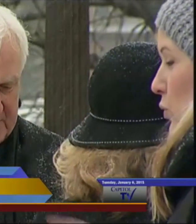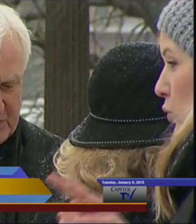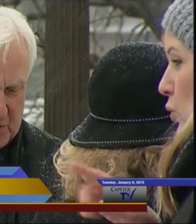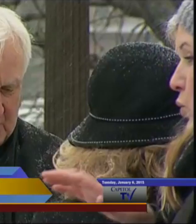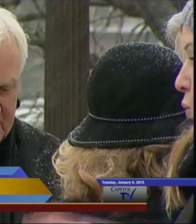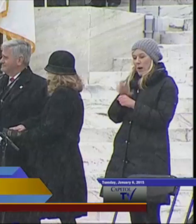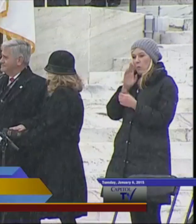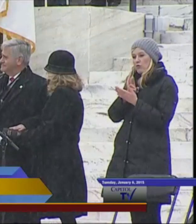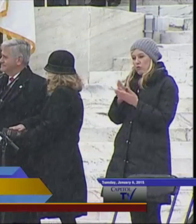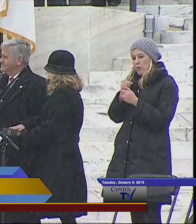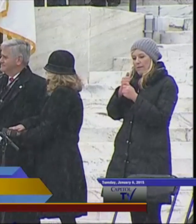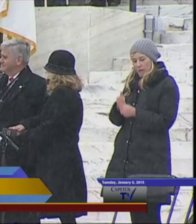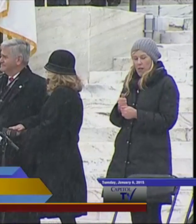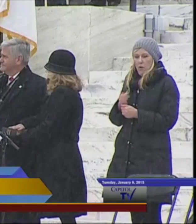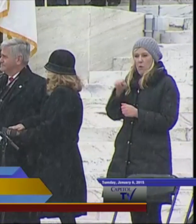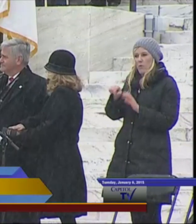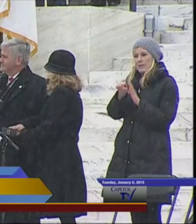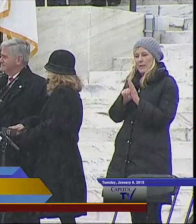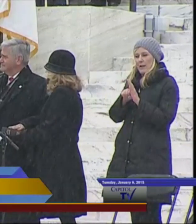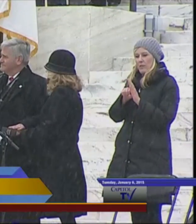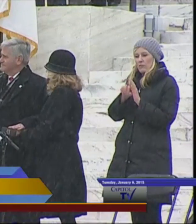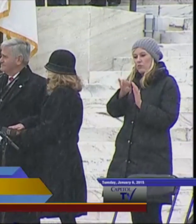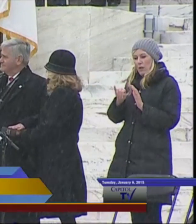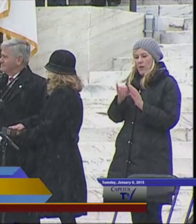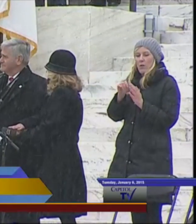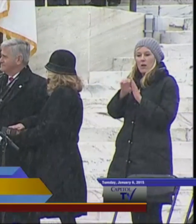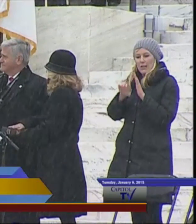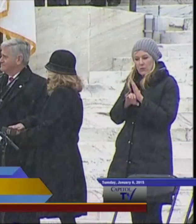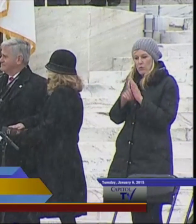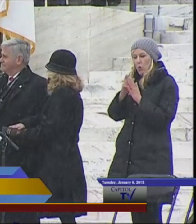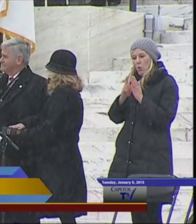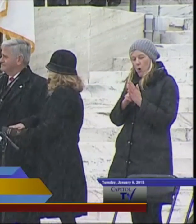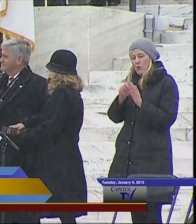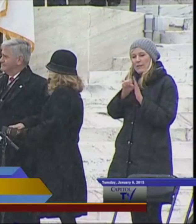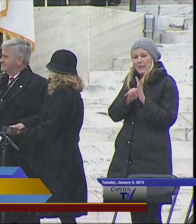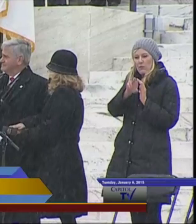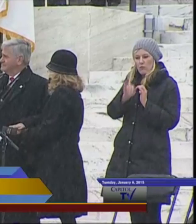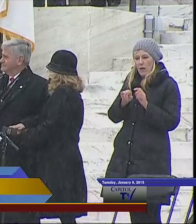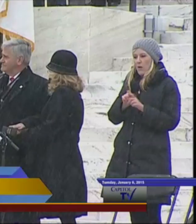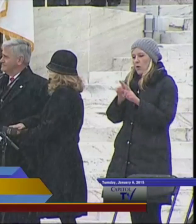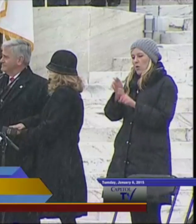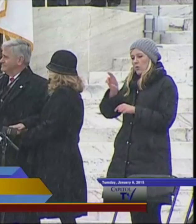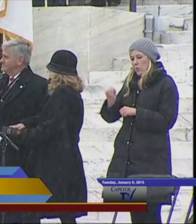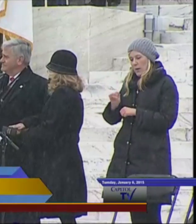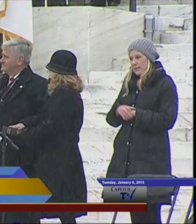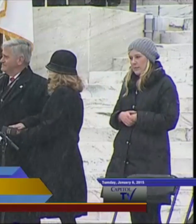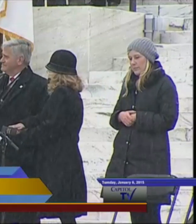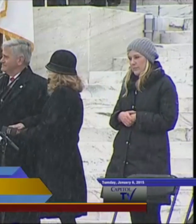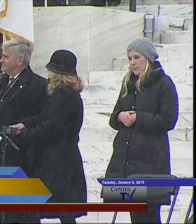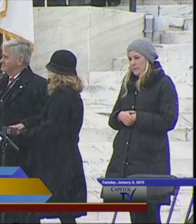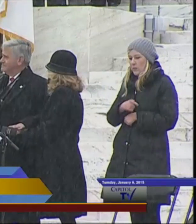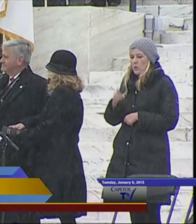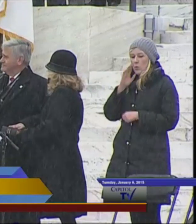swear to be true and faithful unto this state, and to support the Constitution of this state and of the United States, that you